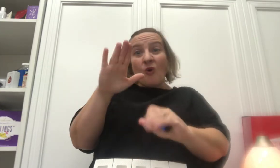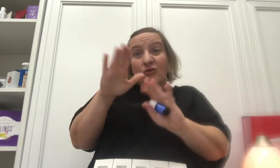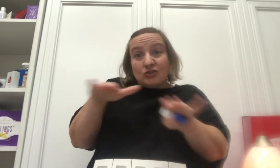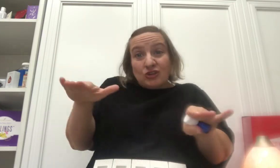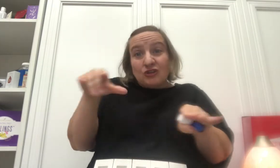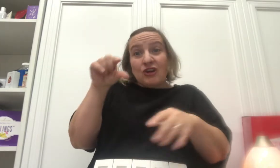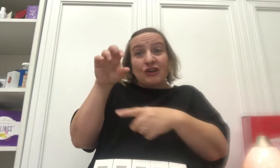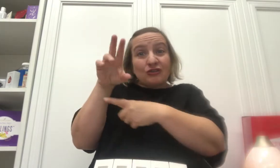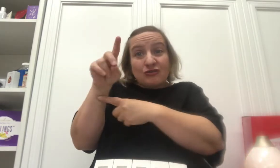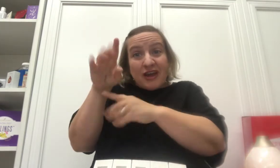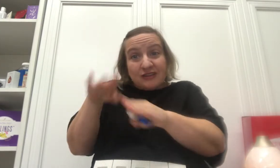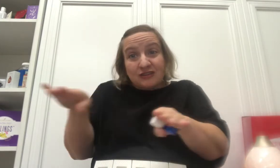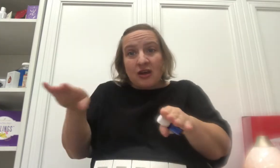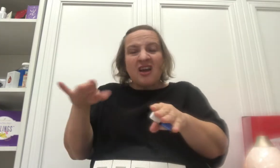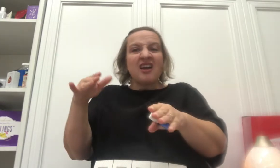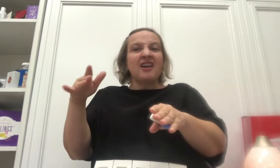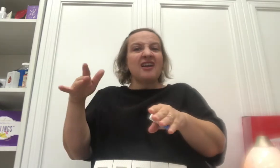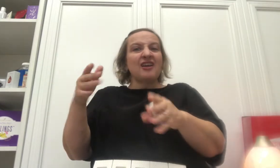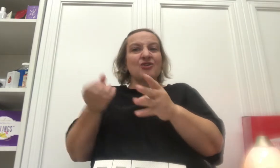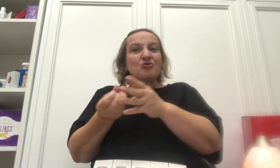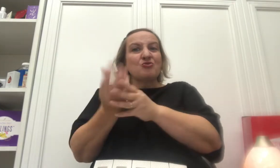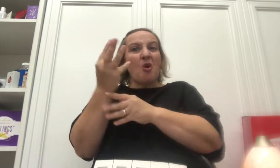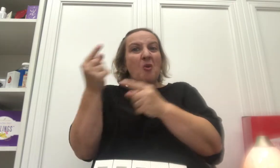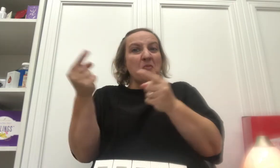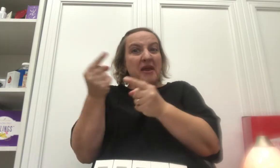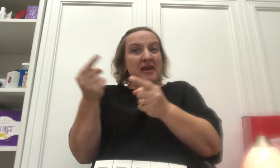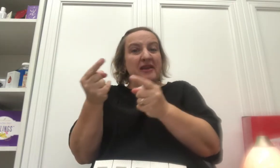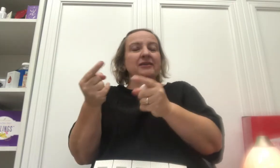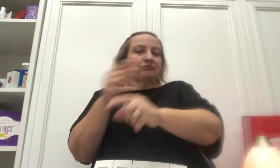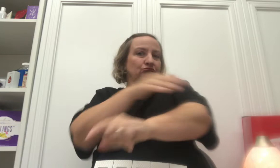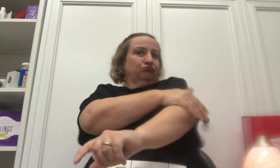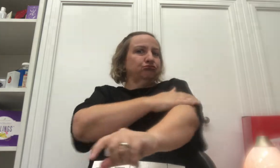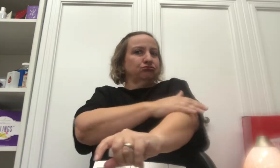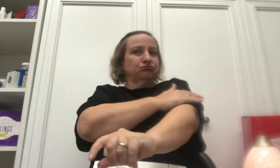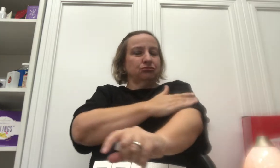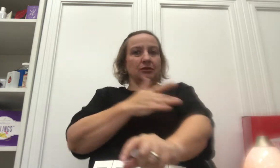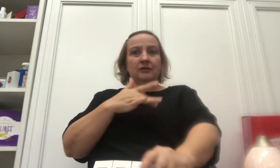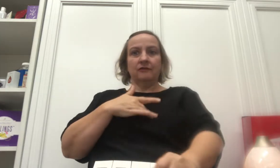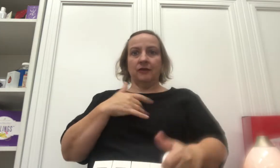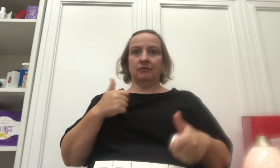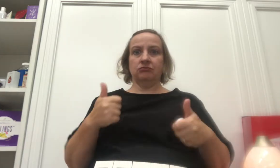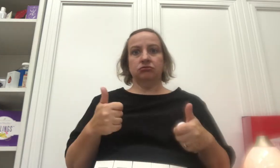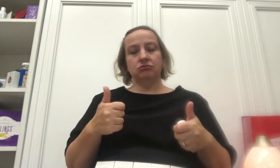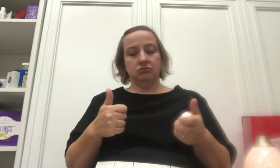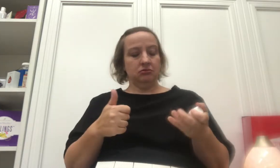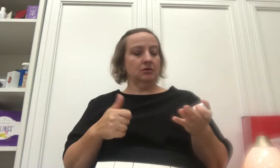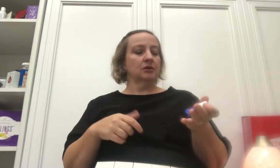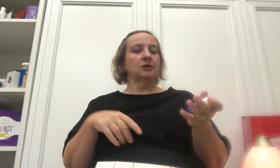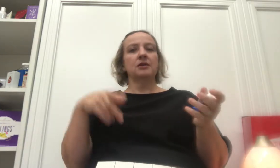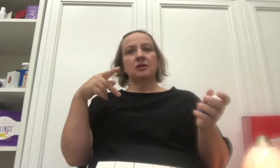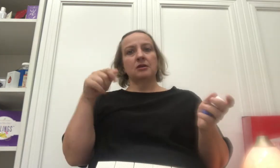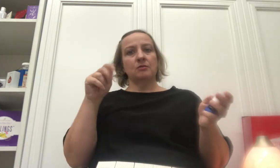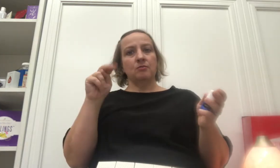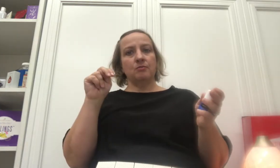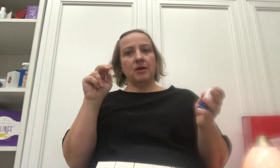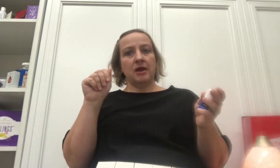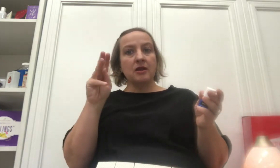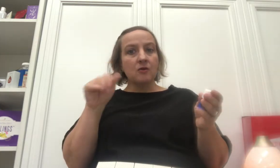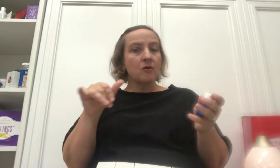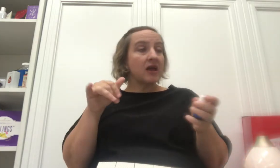it there. Maybe your children or your grandchildren complain of growing pains. You could also put it on those spots.